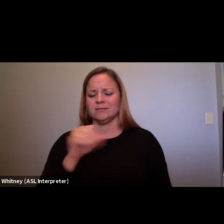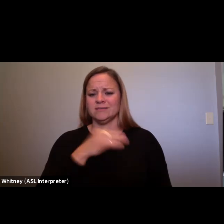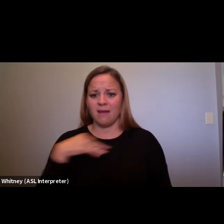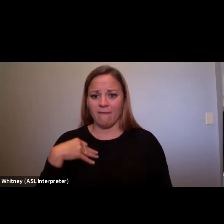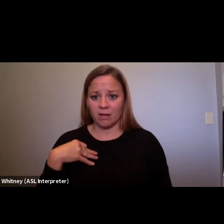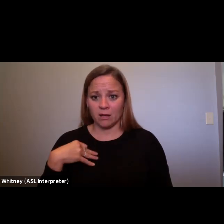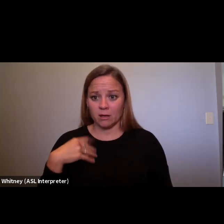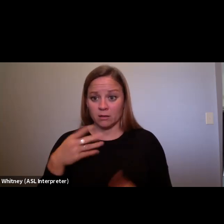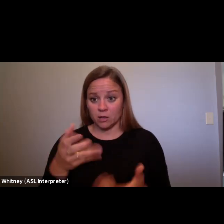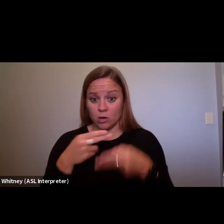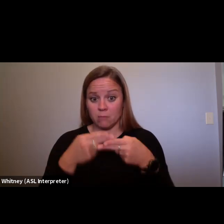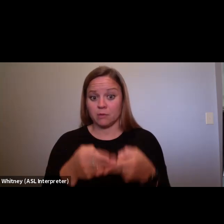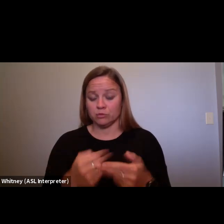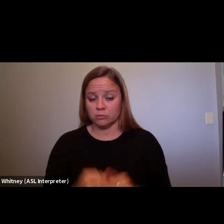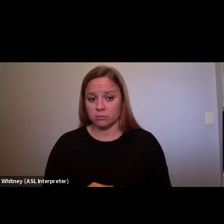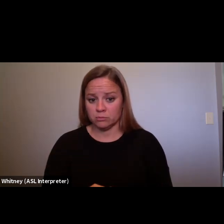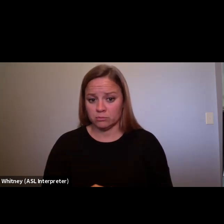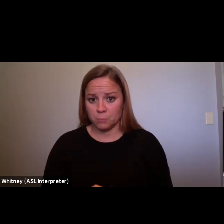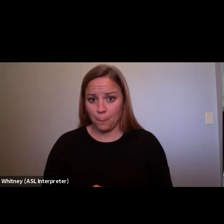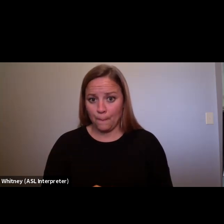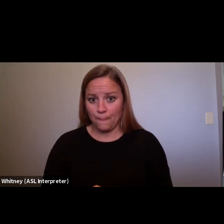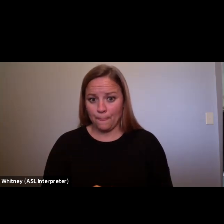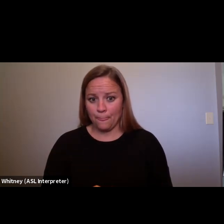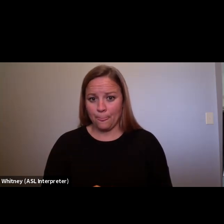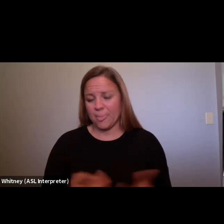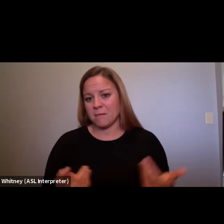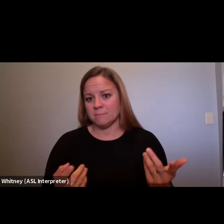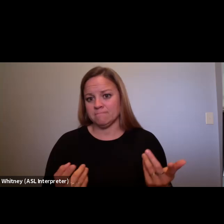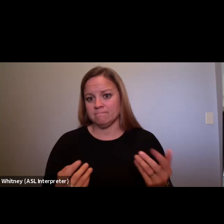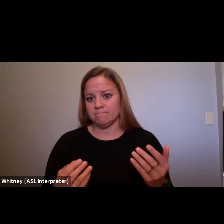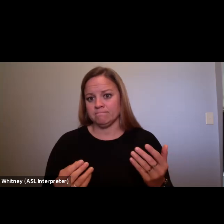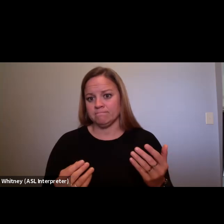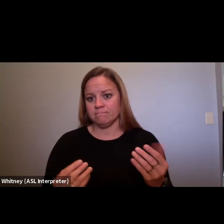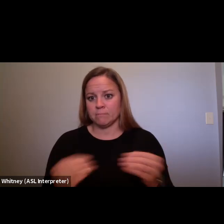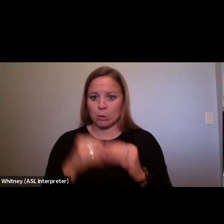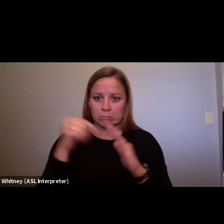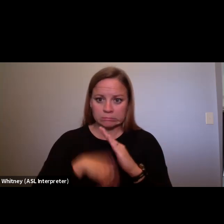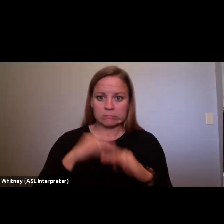want to mention over and above what you all put in the in your CIL overview?